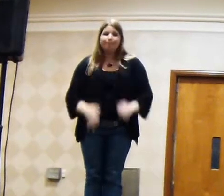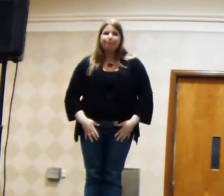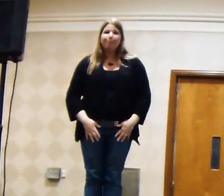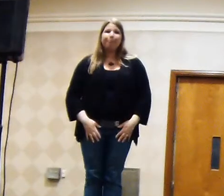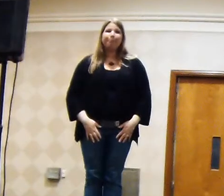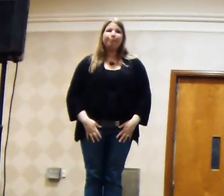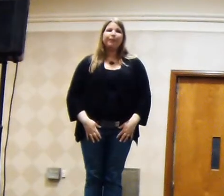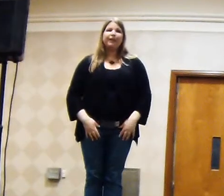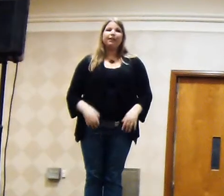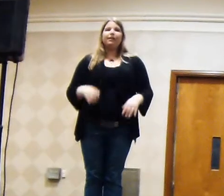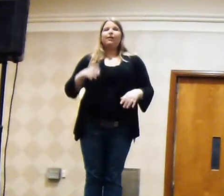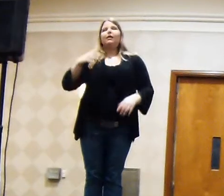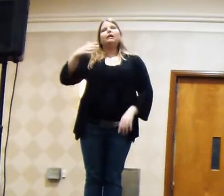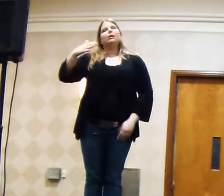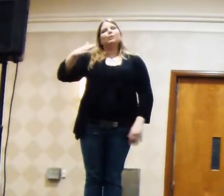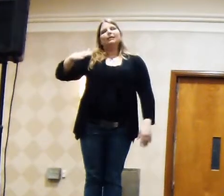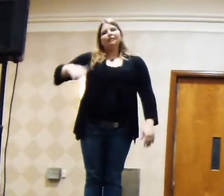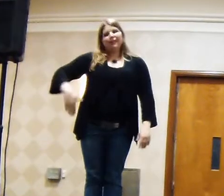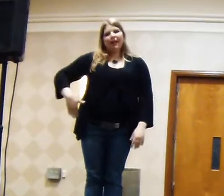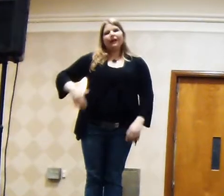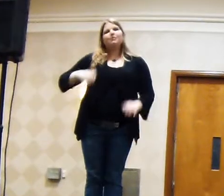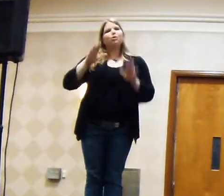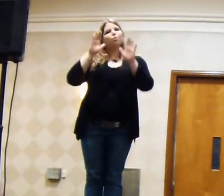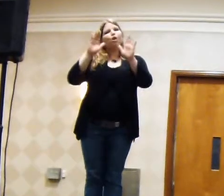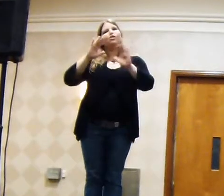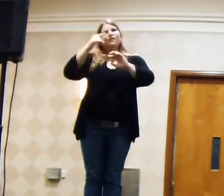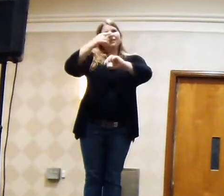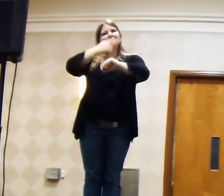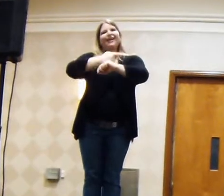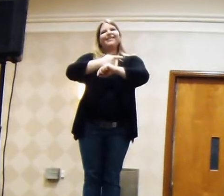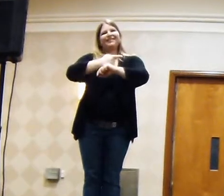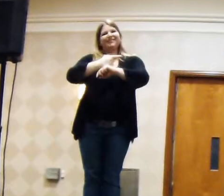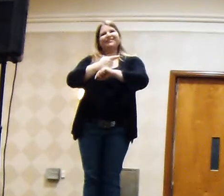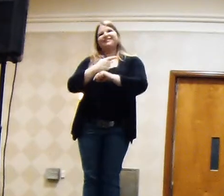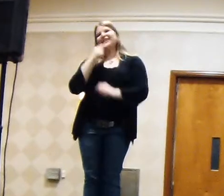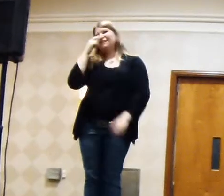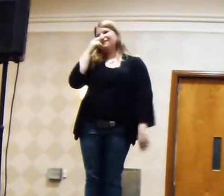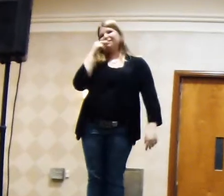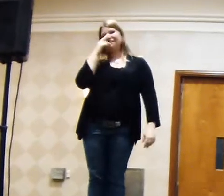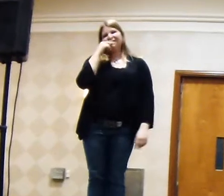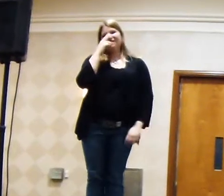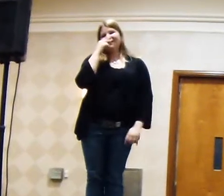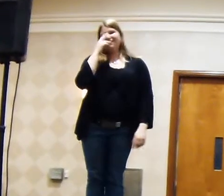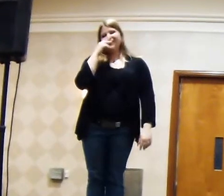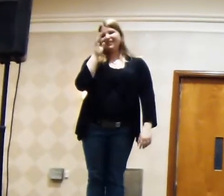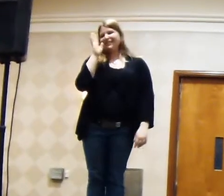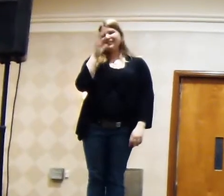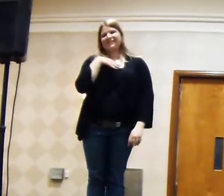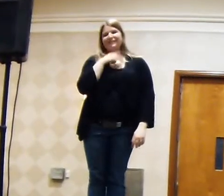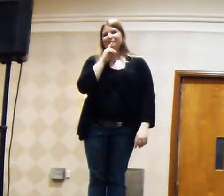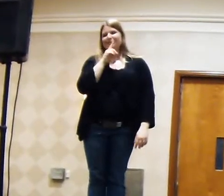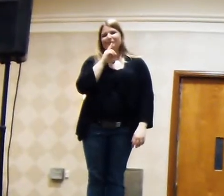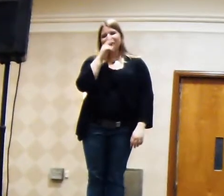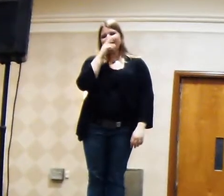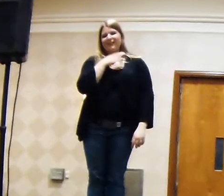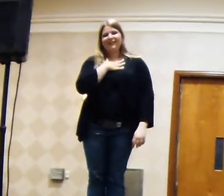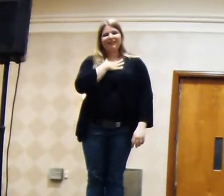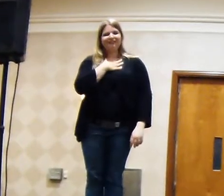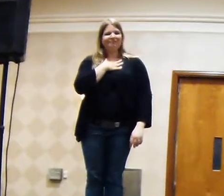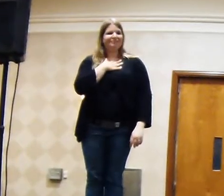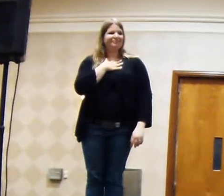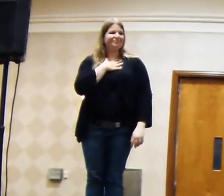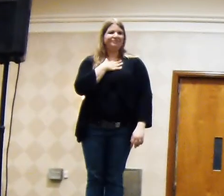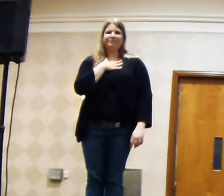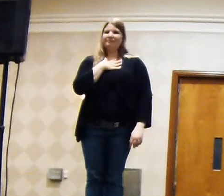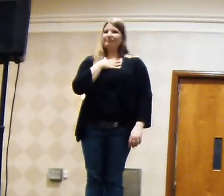And it got really late in the evening, but that was a great day because that was a funny scene, and he was really funny, and I had my